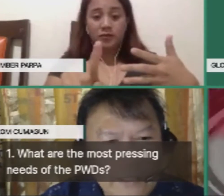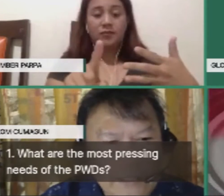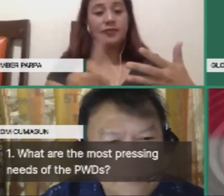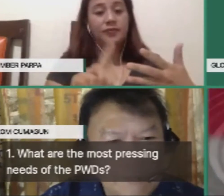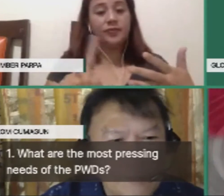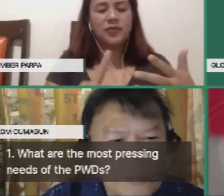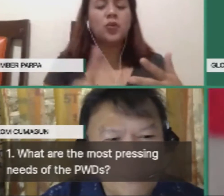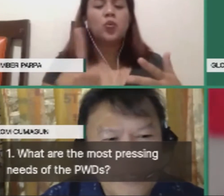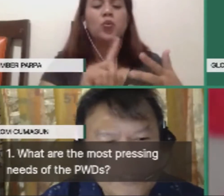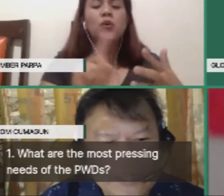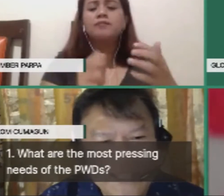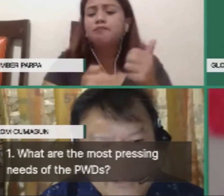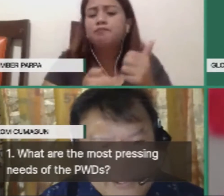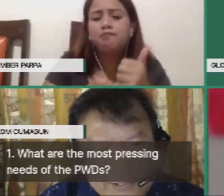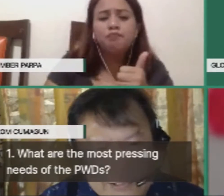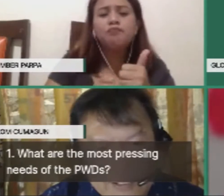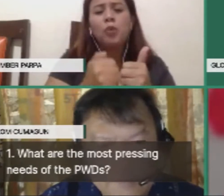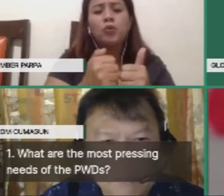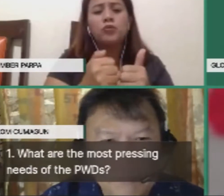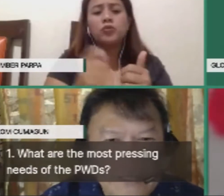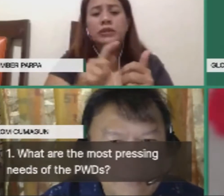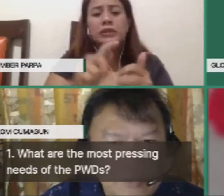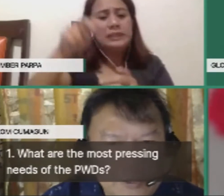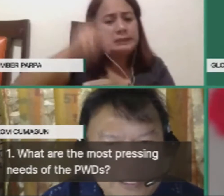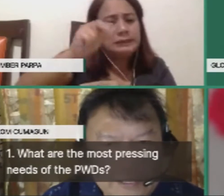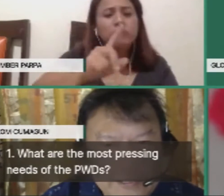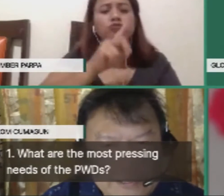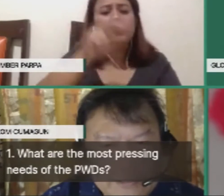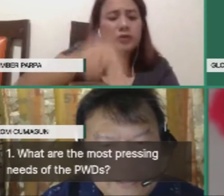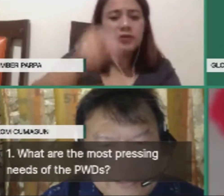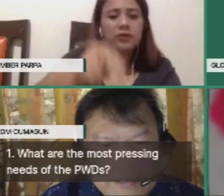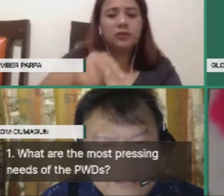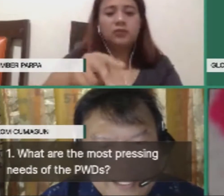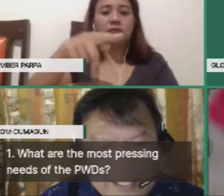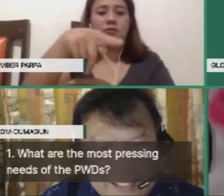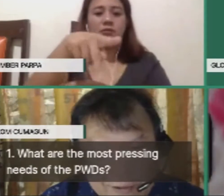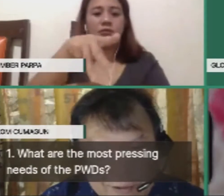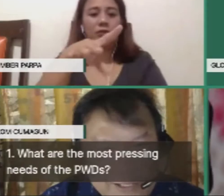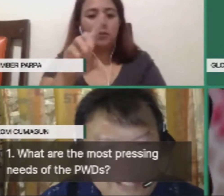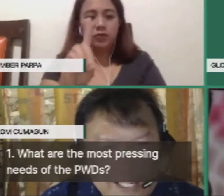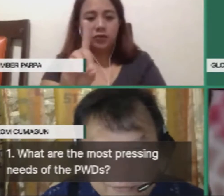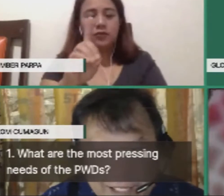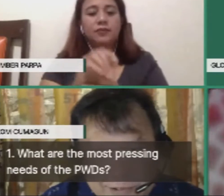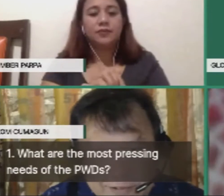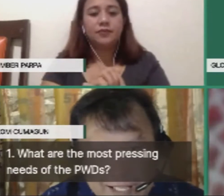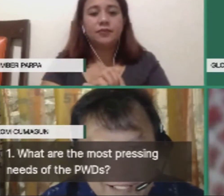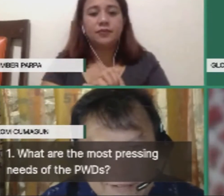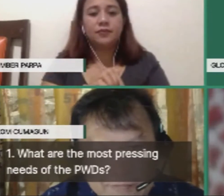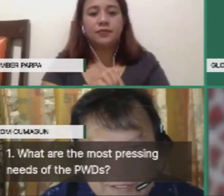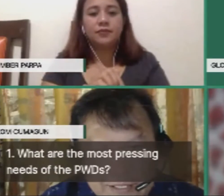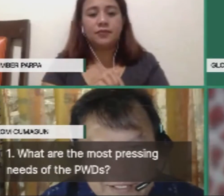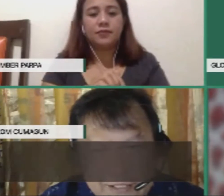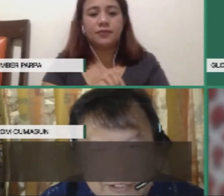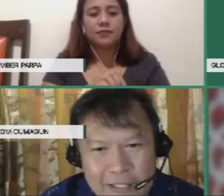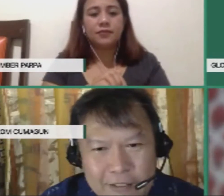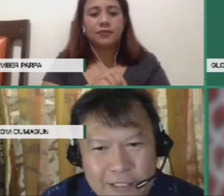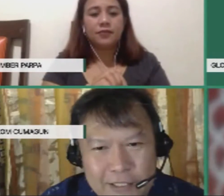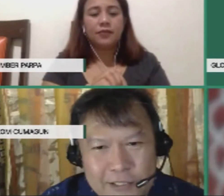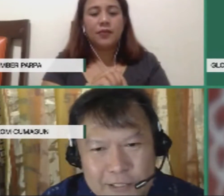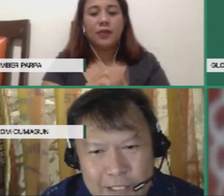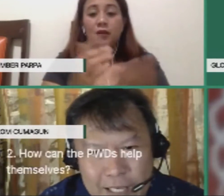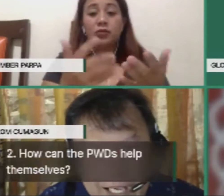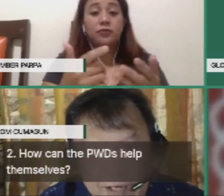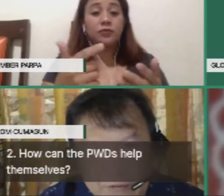are the most pressing needs of the PWDs? Okay, Glo will try to answer that. Second